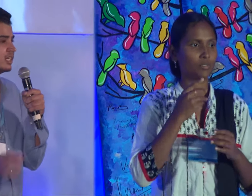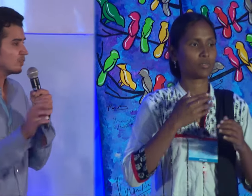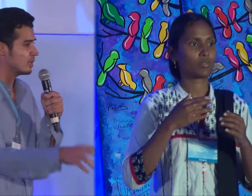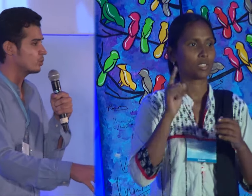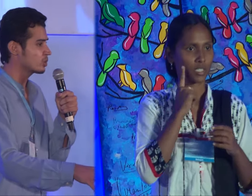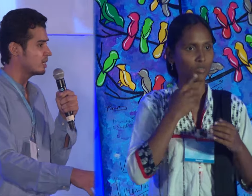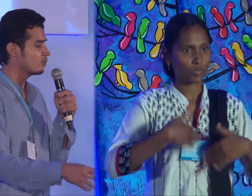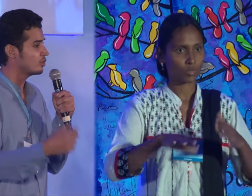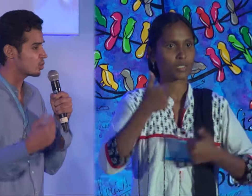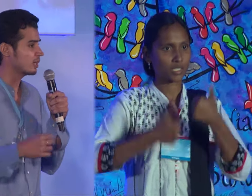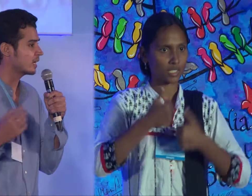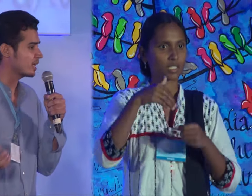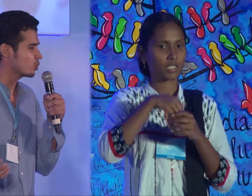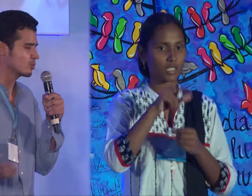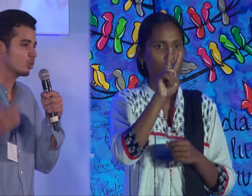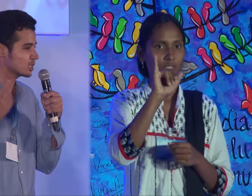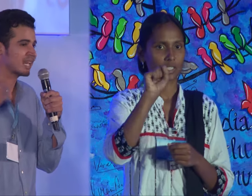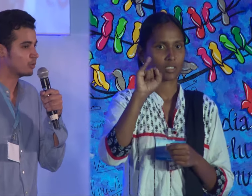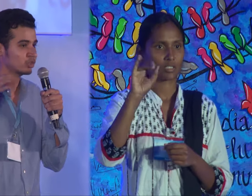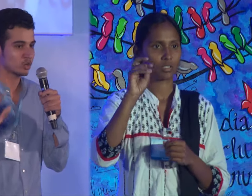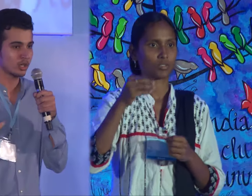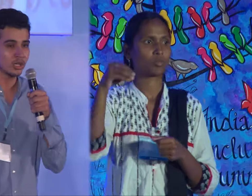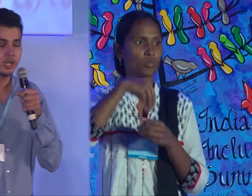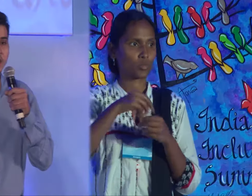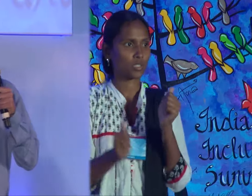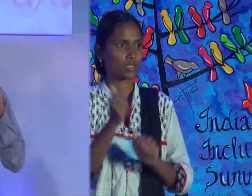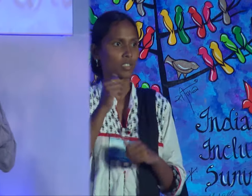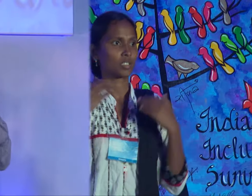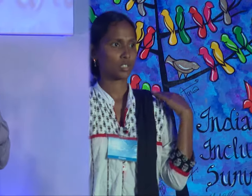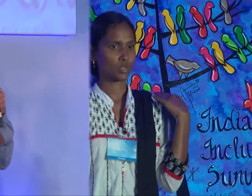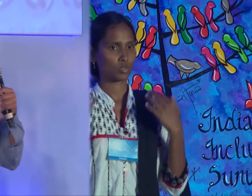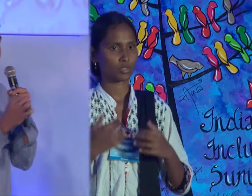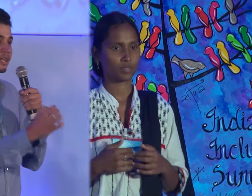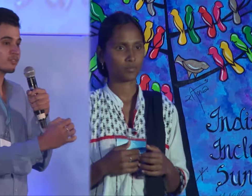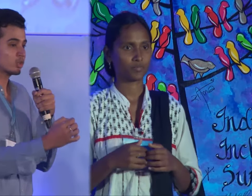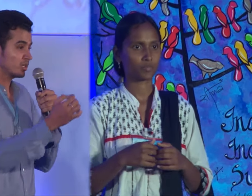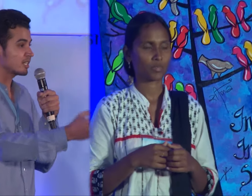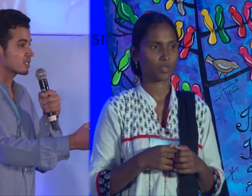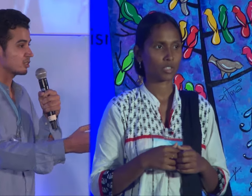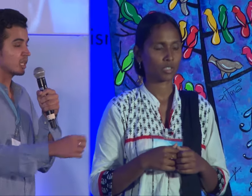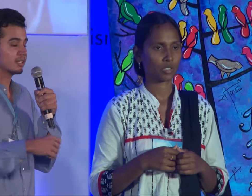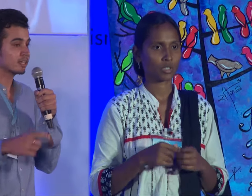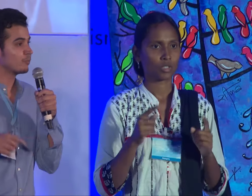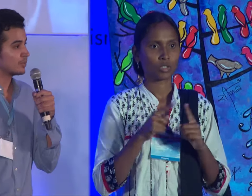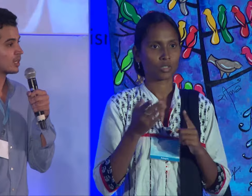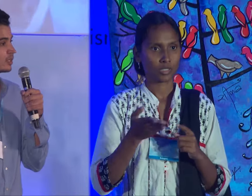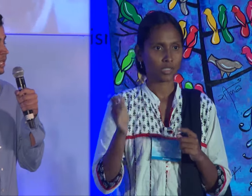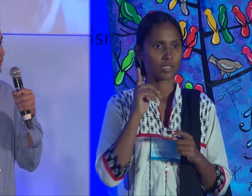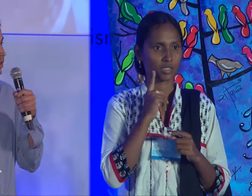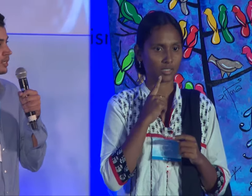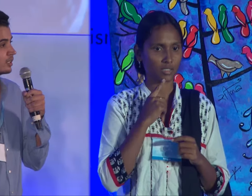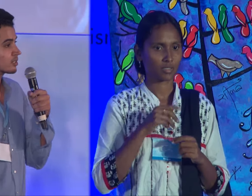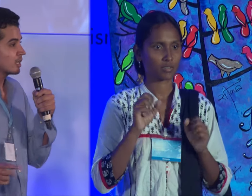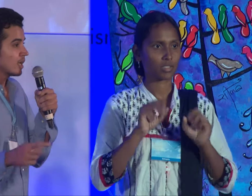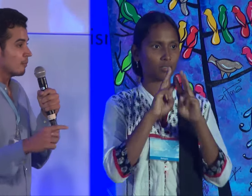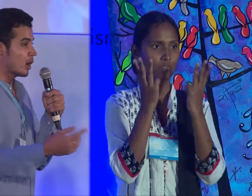competitions and give them those kind of visual and tactile cues, mostly tapping on the shoulder, to these wrestlers so that they can compete with other